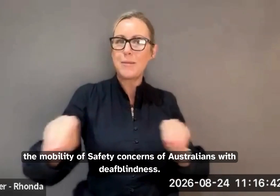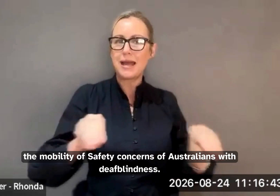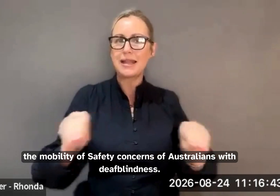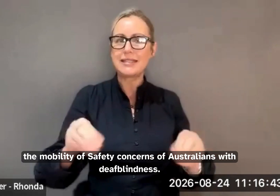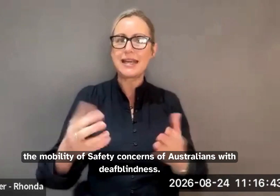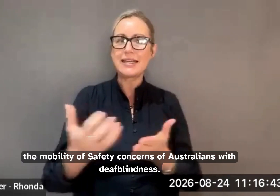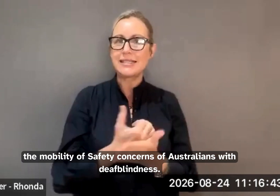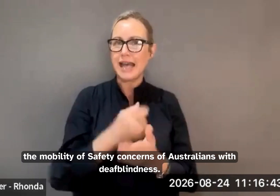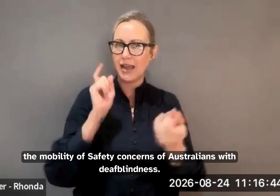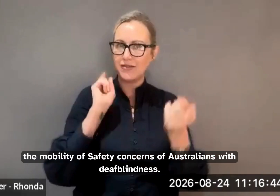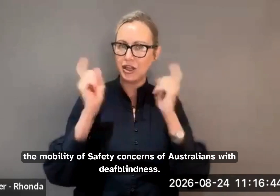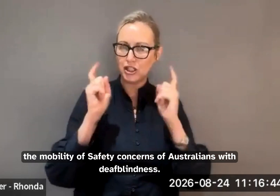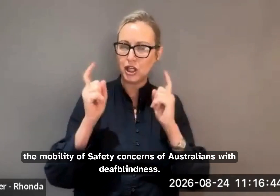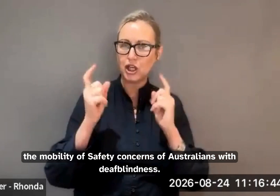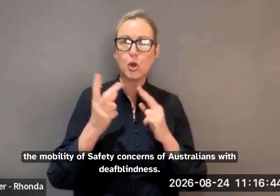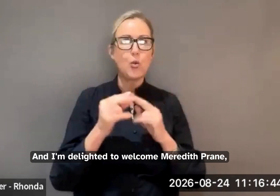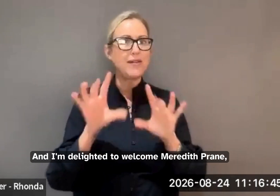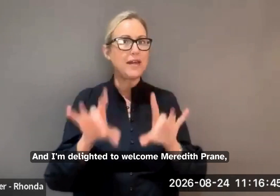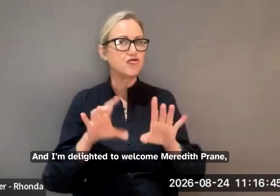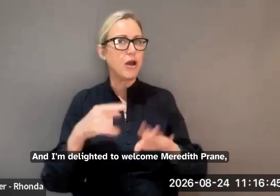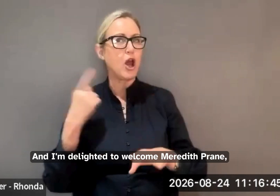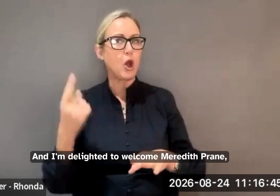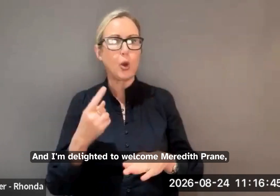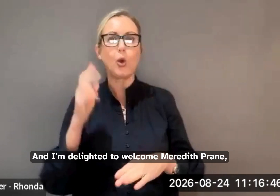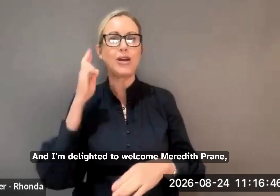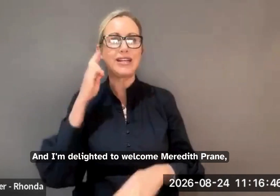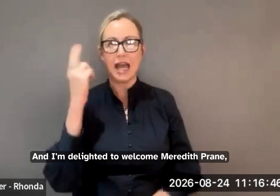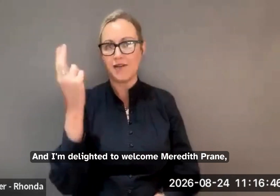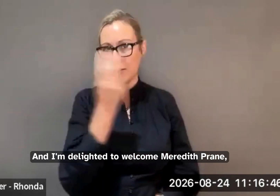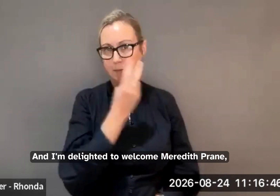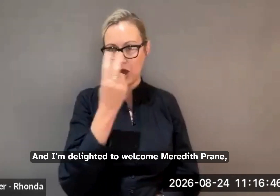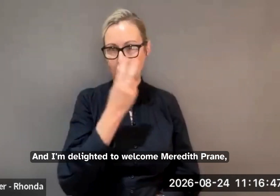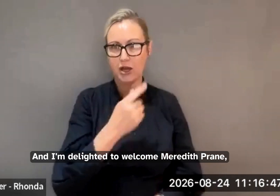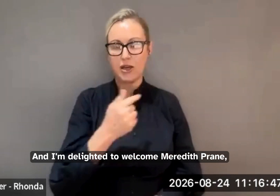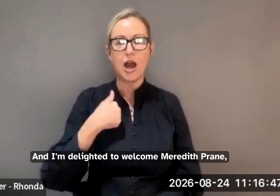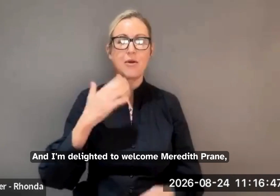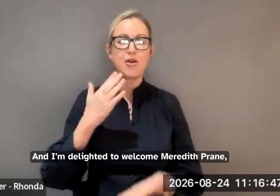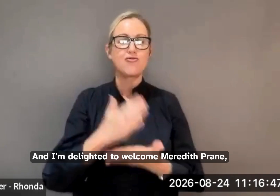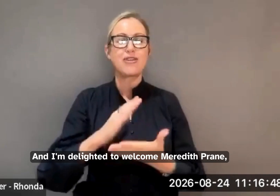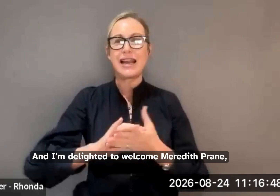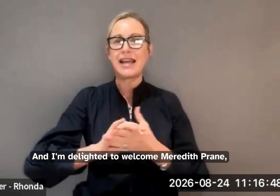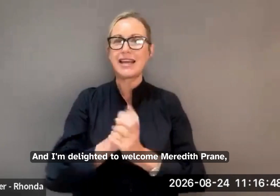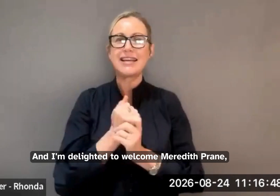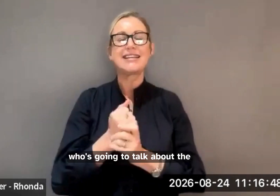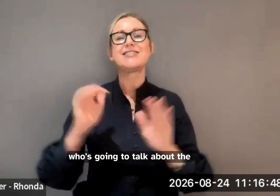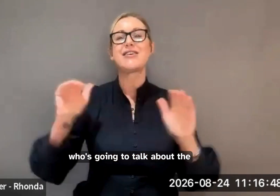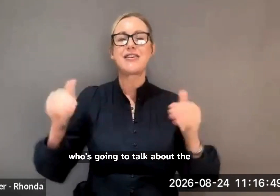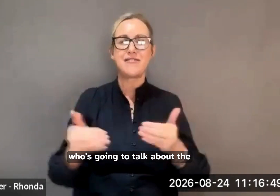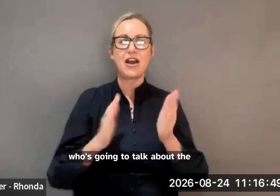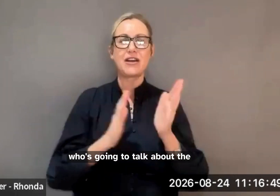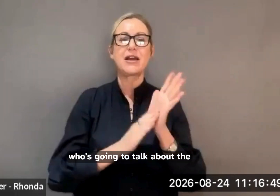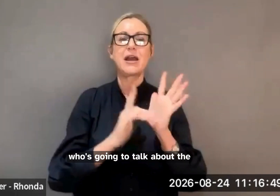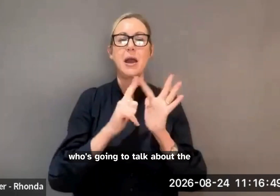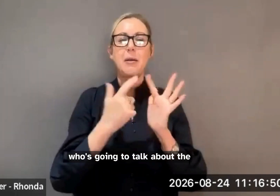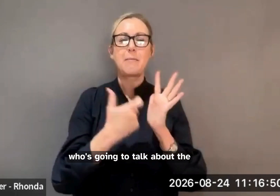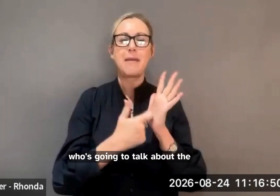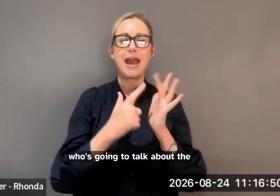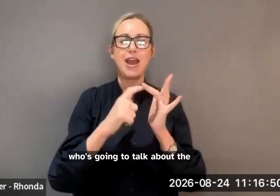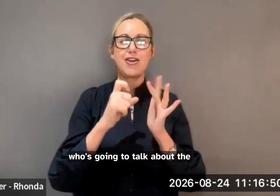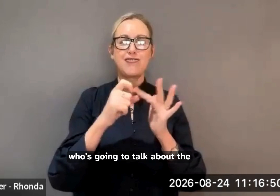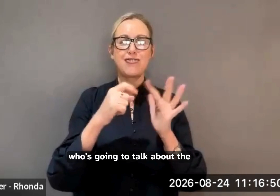of Australians with deaf blindness. And I'm delighted to welcome Meredith Prain, who's going to